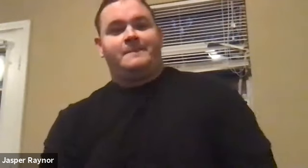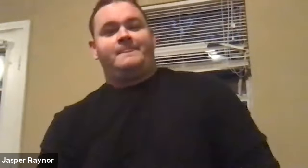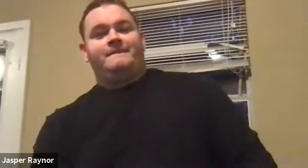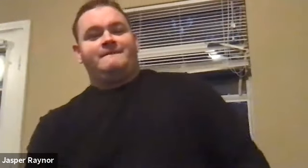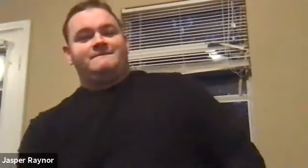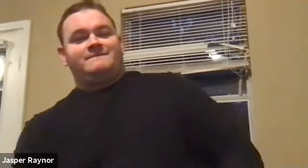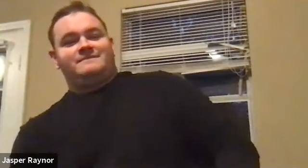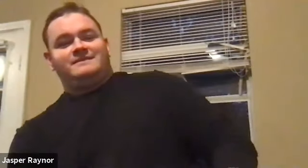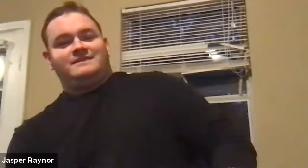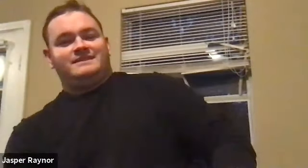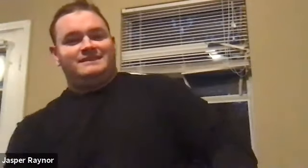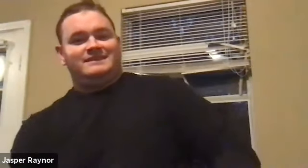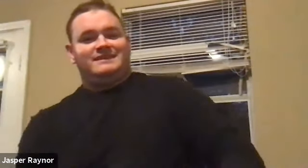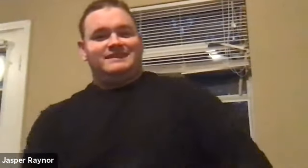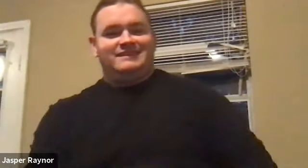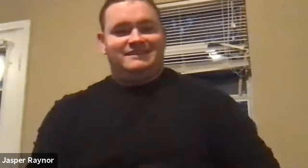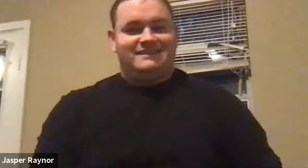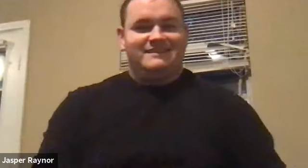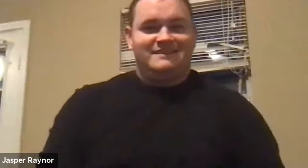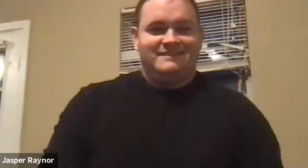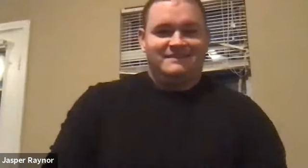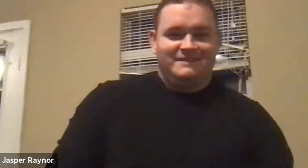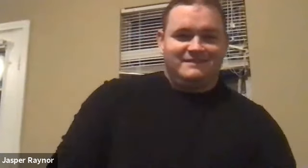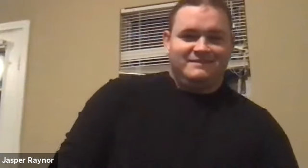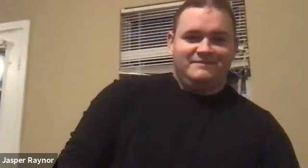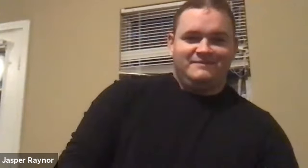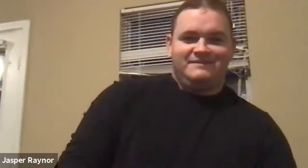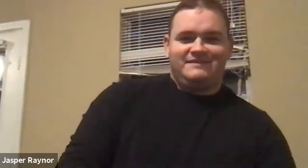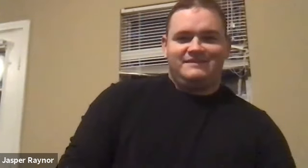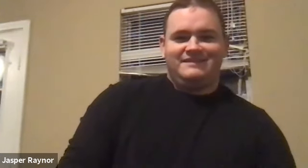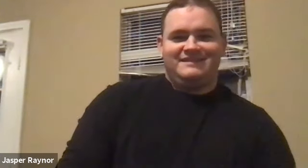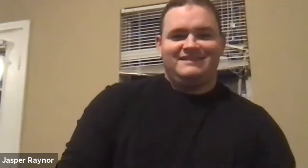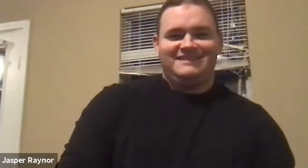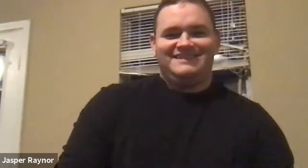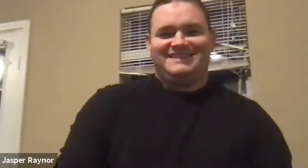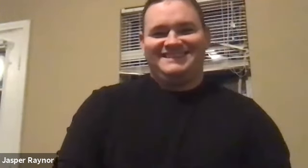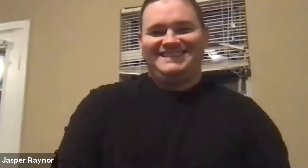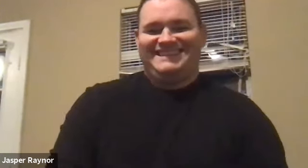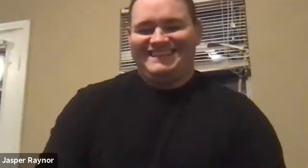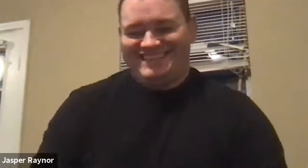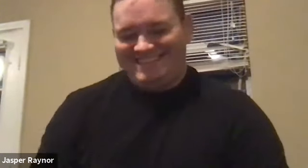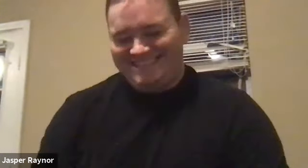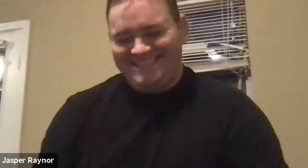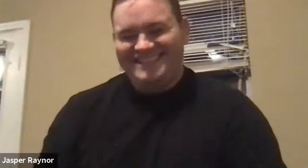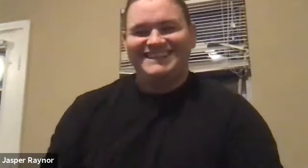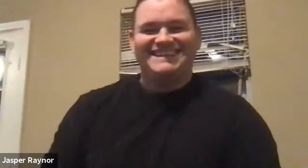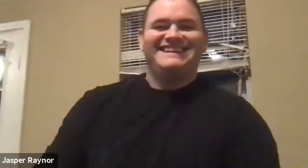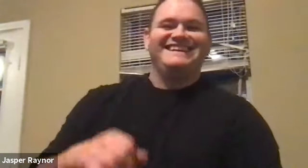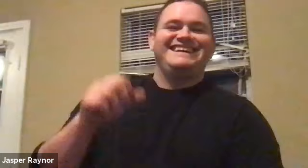I think I got it. I said yes. No, you said I understand. This is yes. Is that,